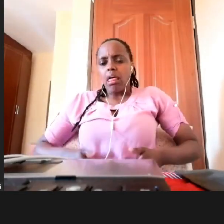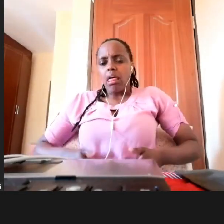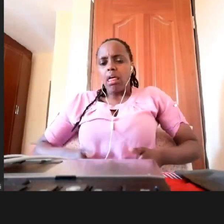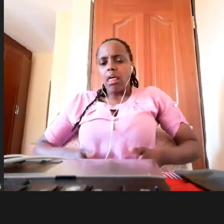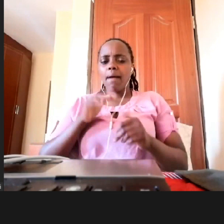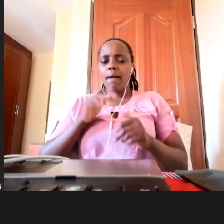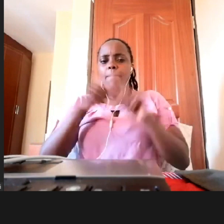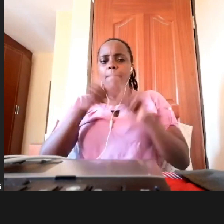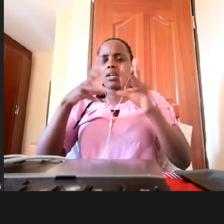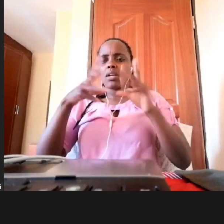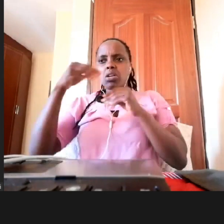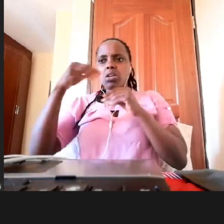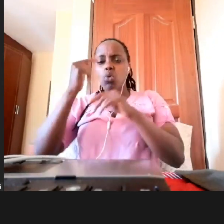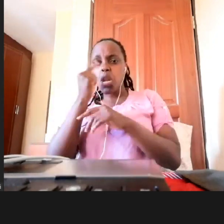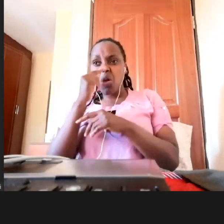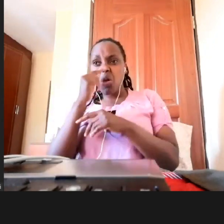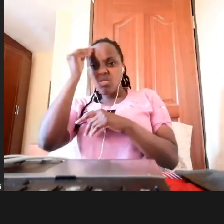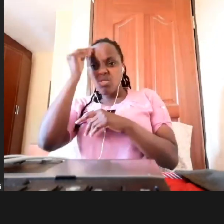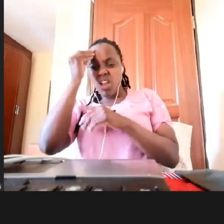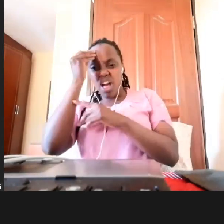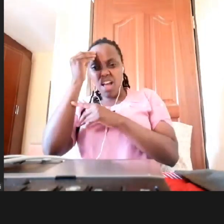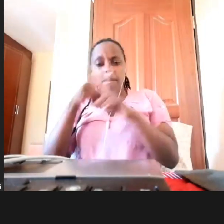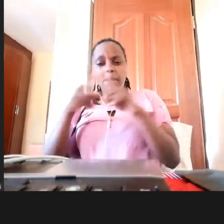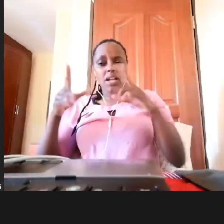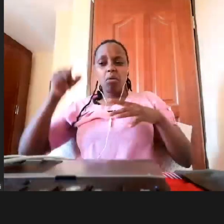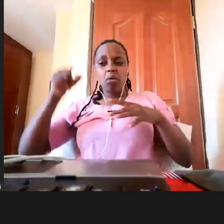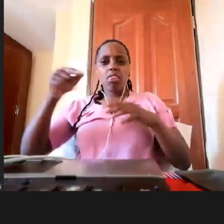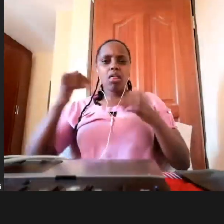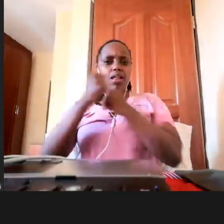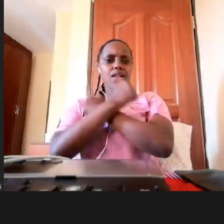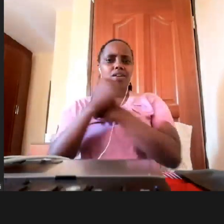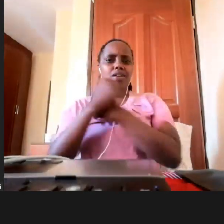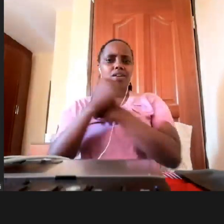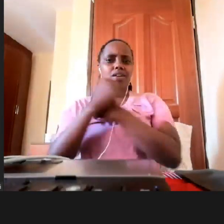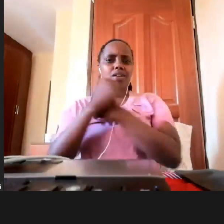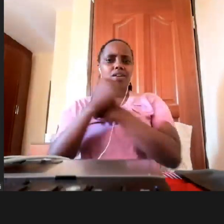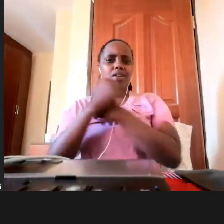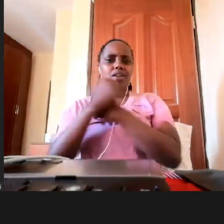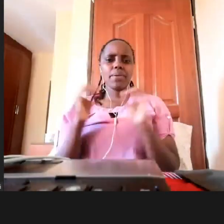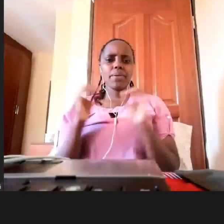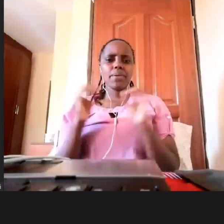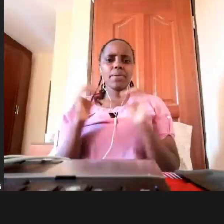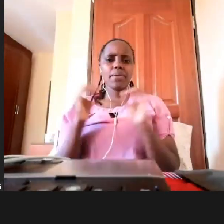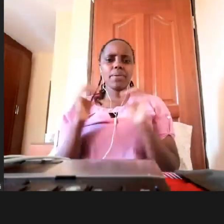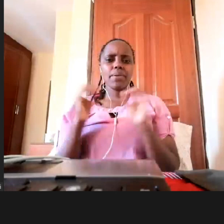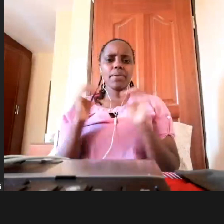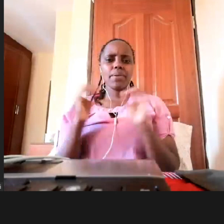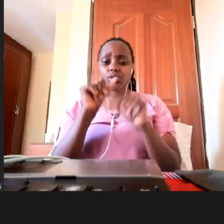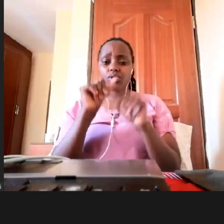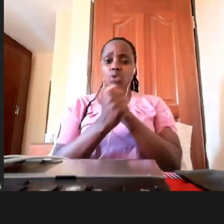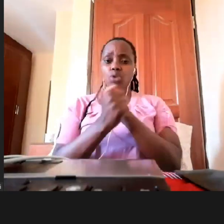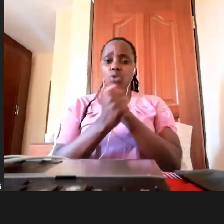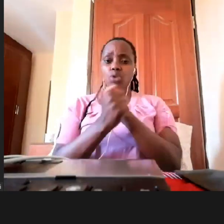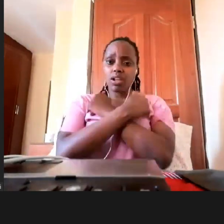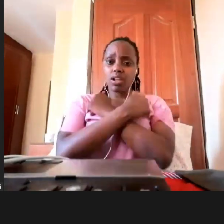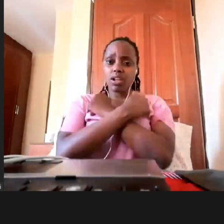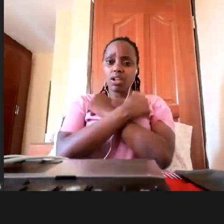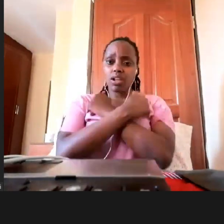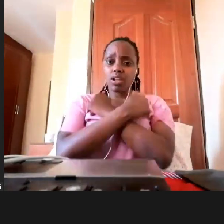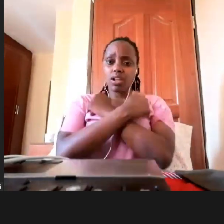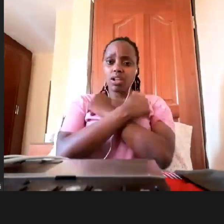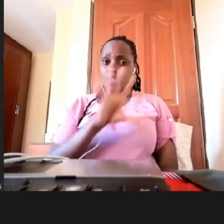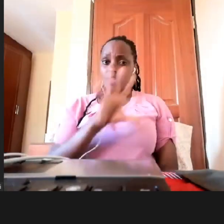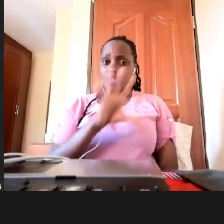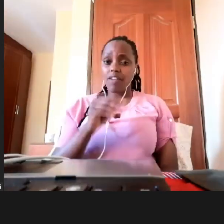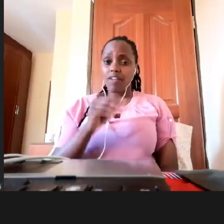home where I'm not loved. So the issue of showing love to our children, maybe it's an African, because this also comes